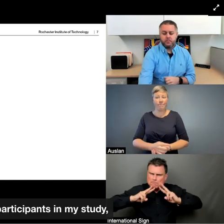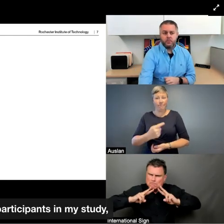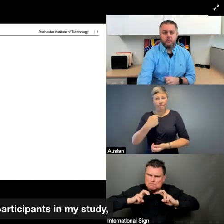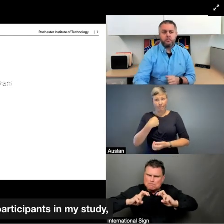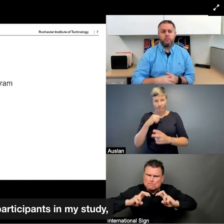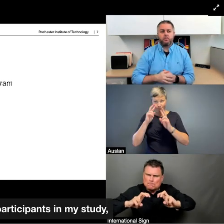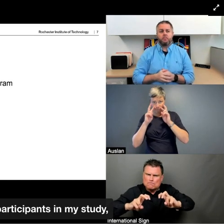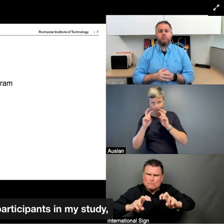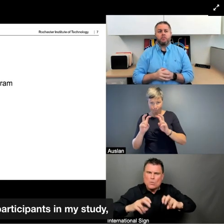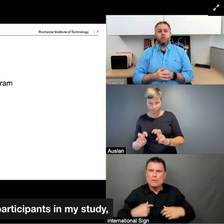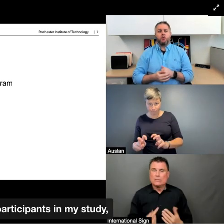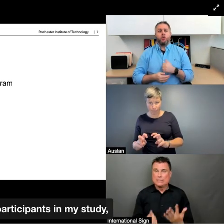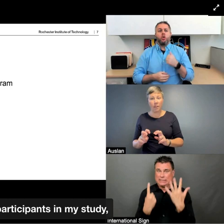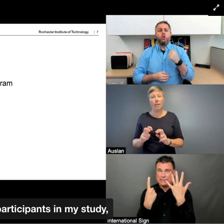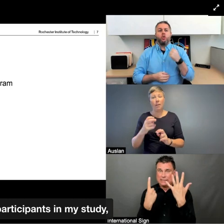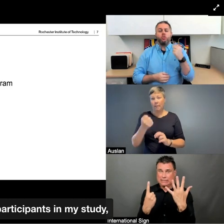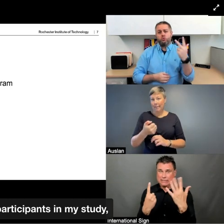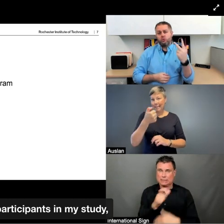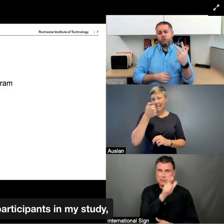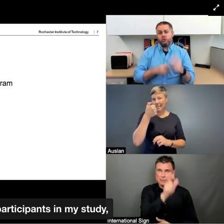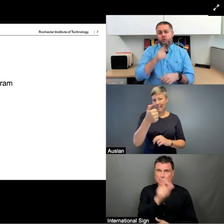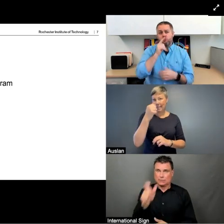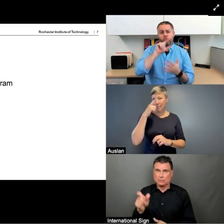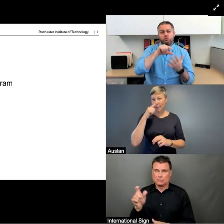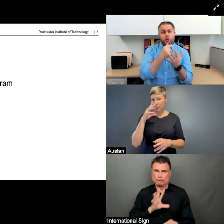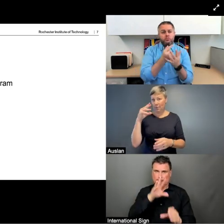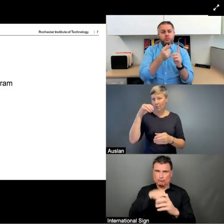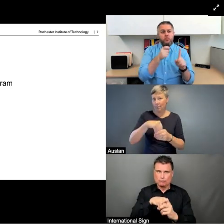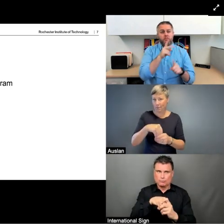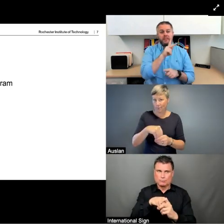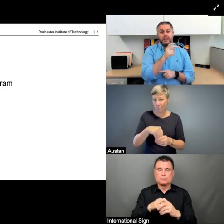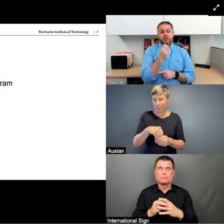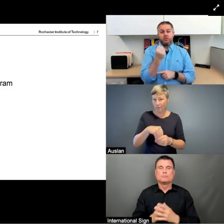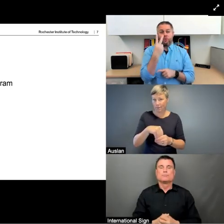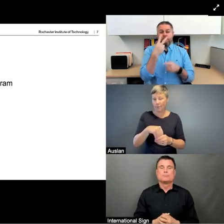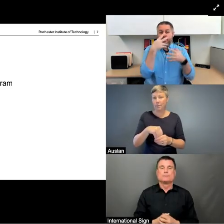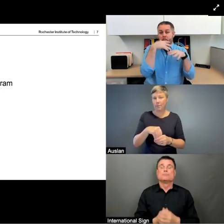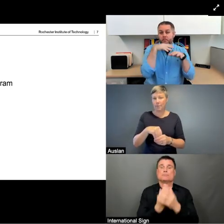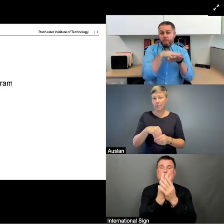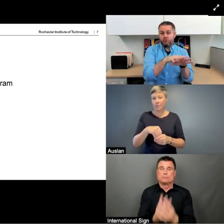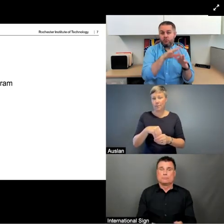I had 6 participants in my study,